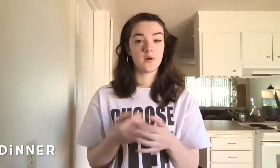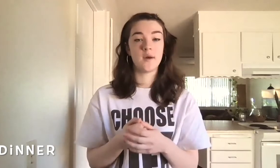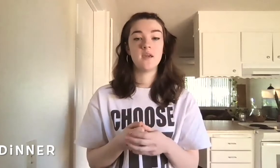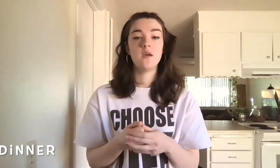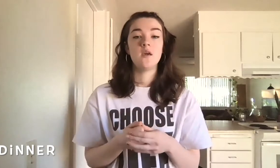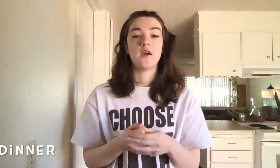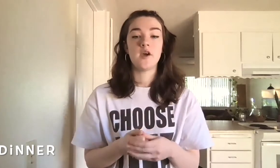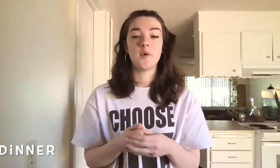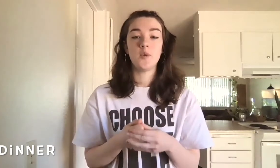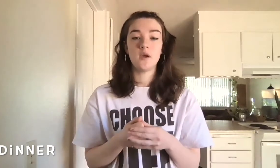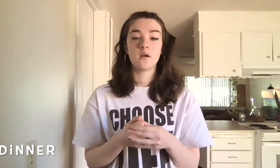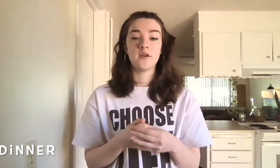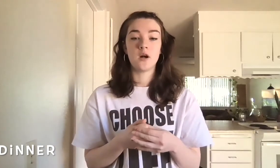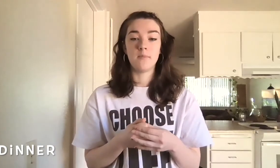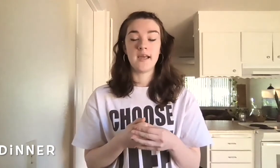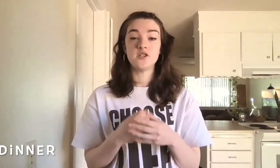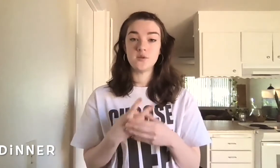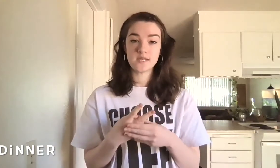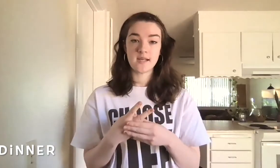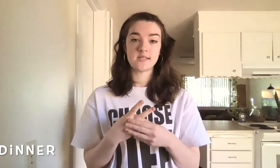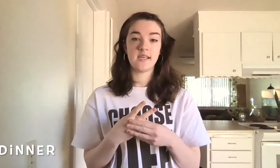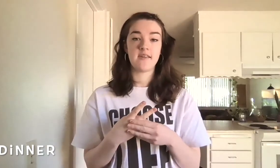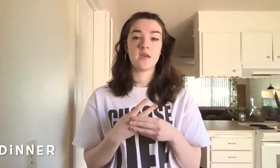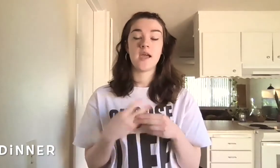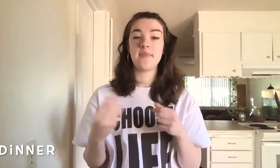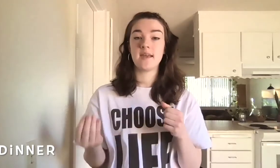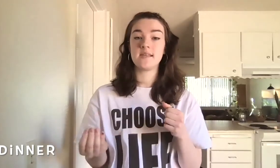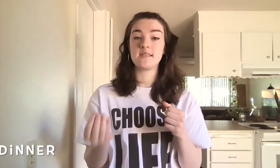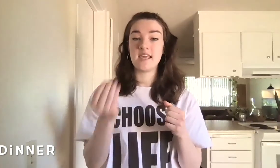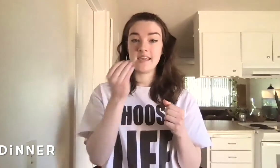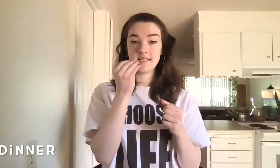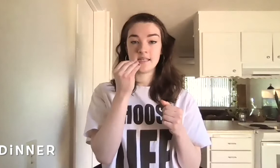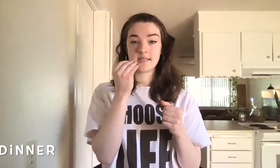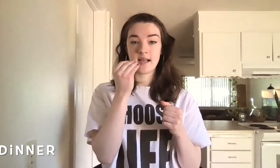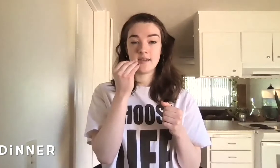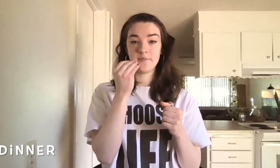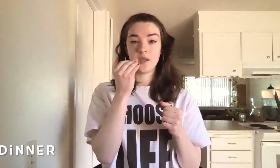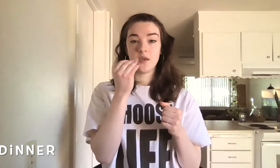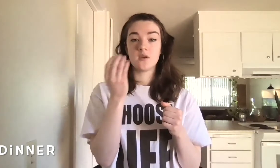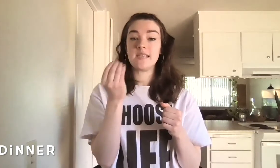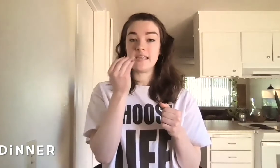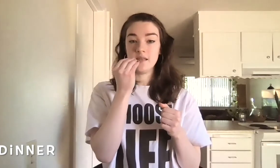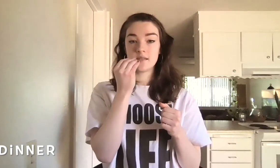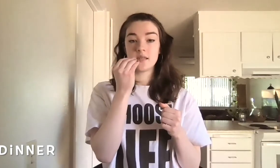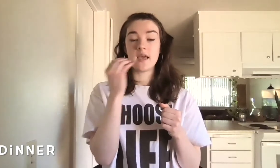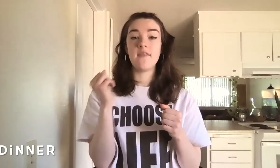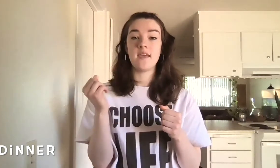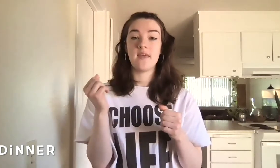way, we are going to combine 2 signs together, and that is the eating sign, to eat, and then that is